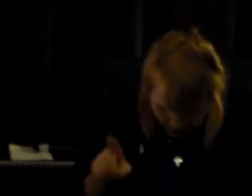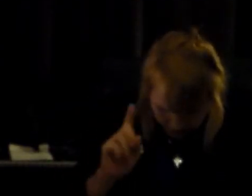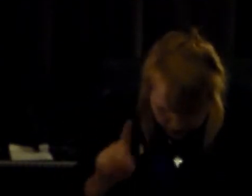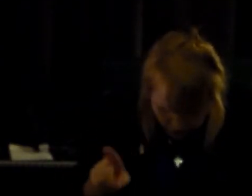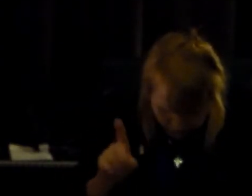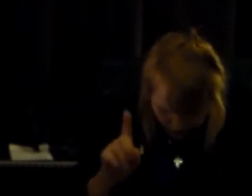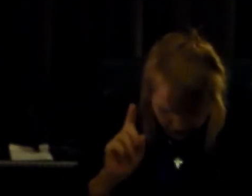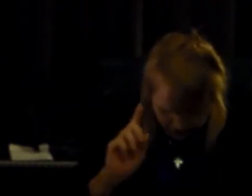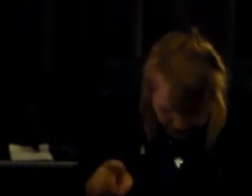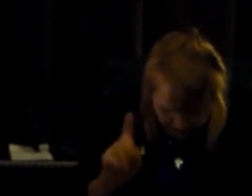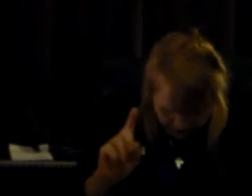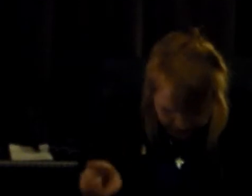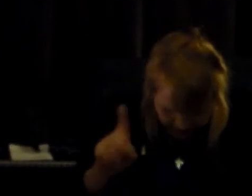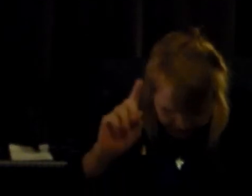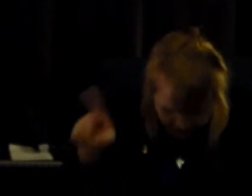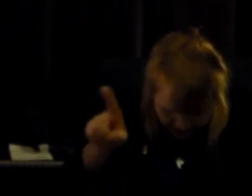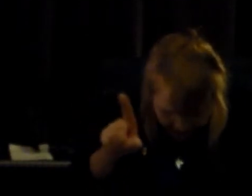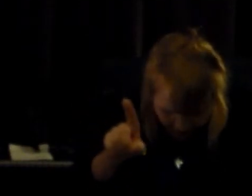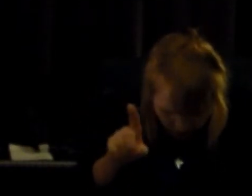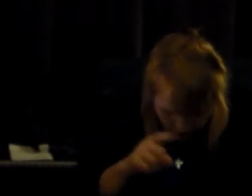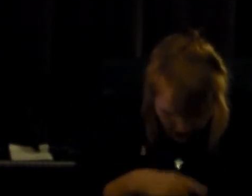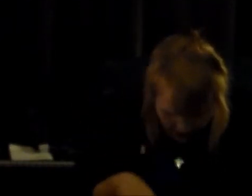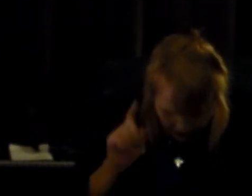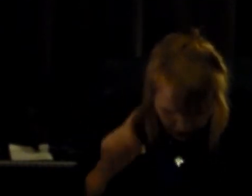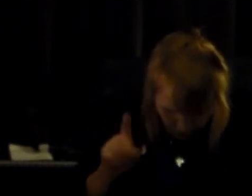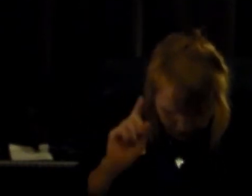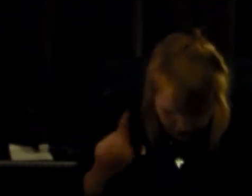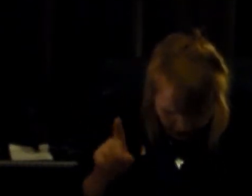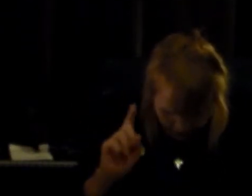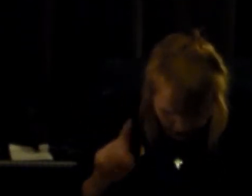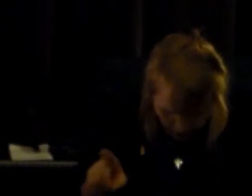belong to your father, the devil, and you want to carry out your